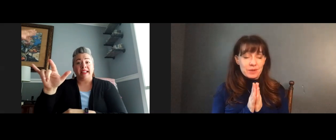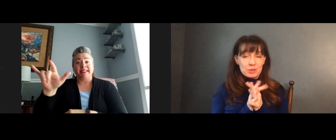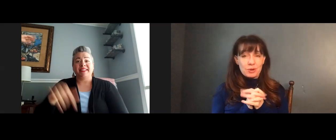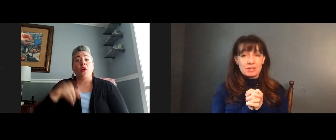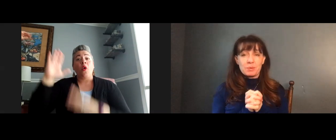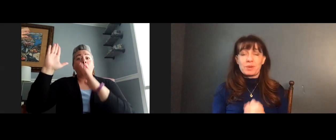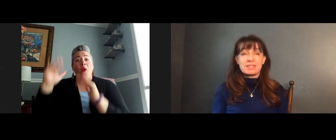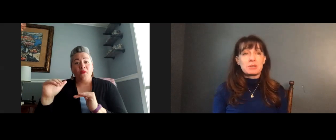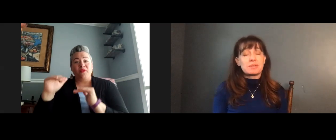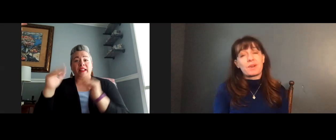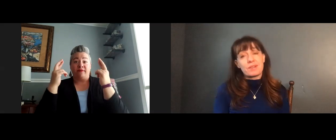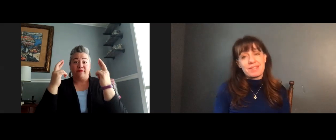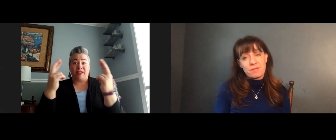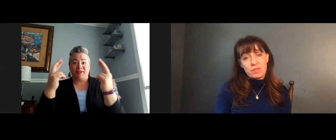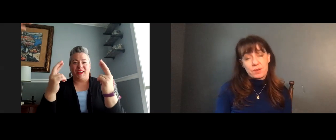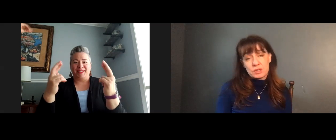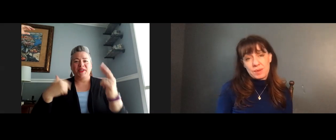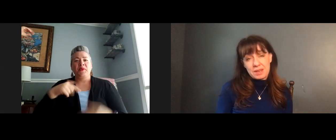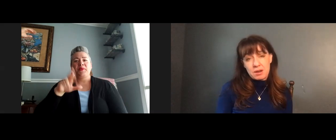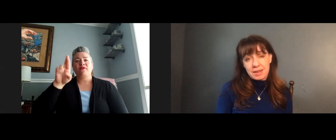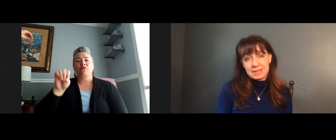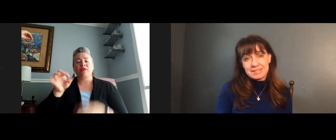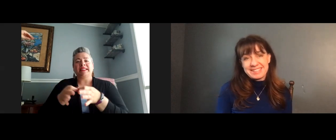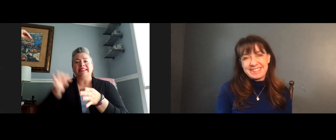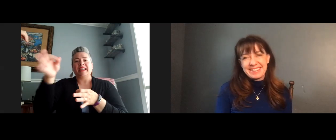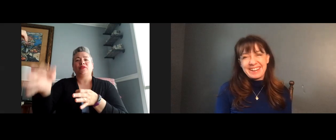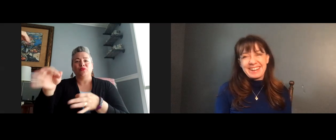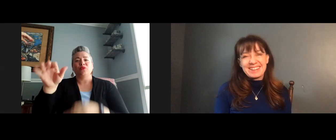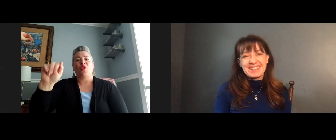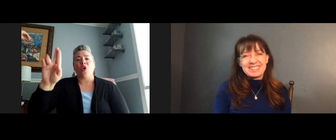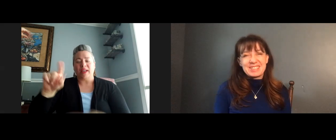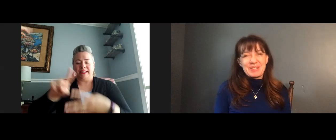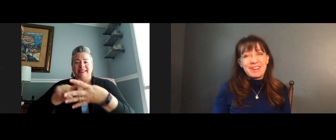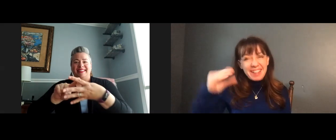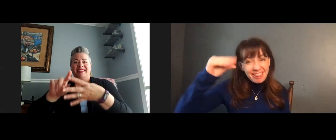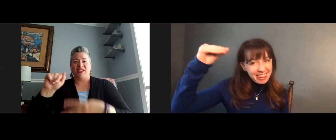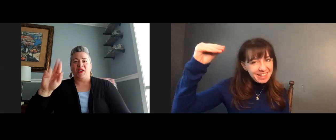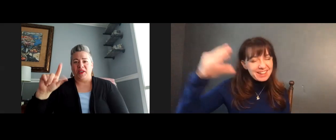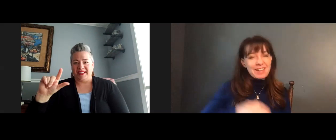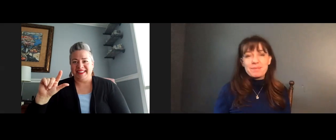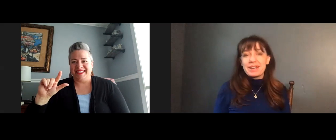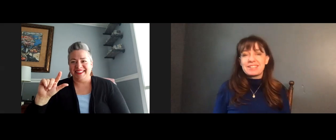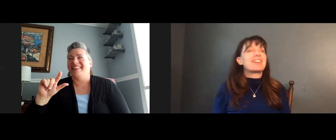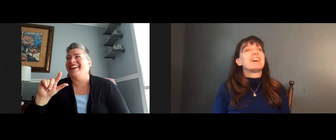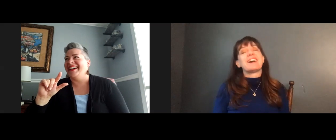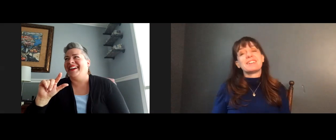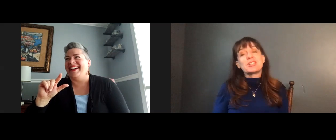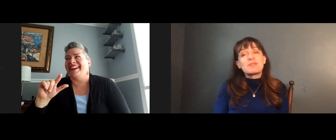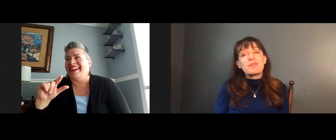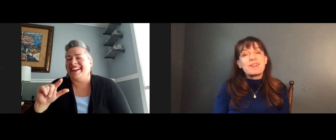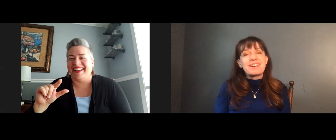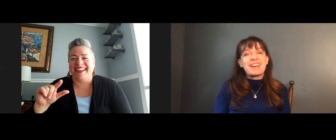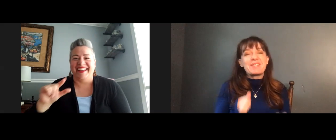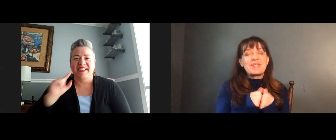fingers are crossed we've rescheduled for everything for the first week in august uh just i love it patrick uh